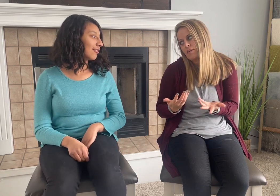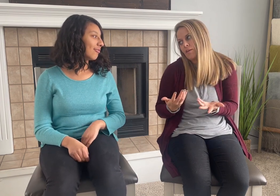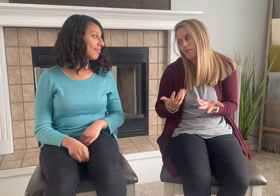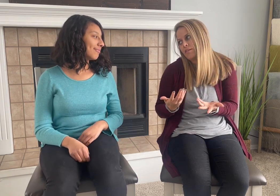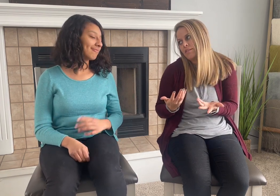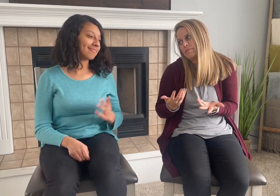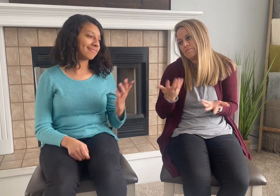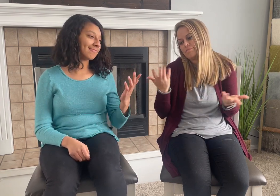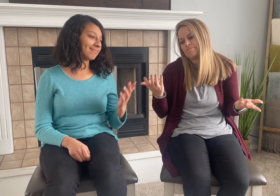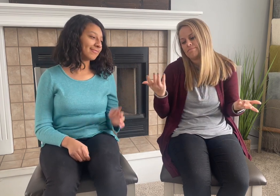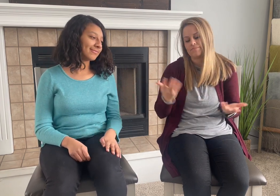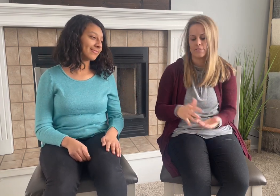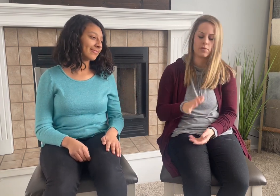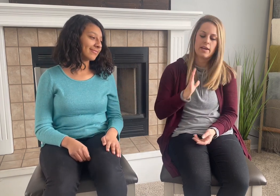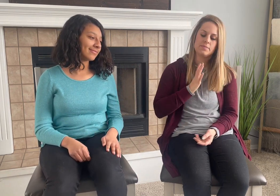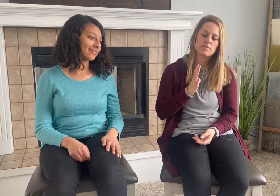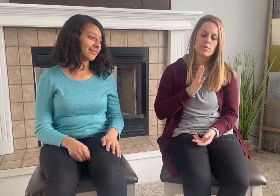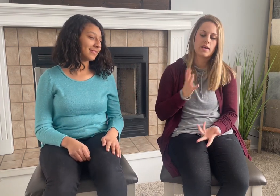it's okay. It's okay.